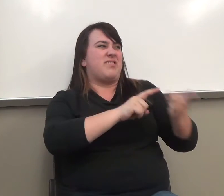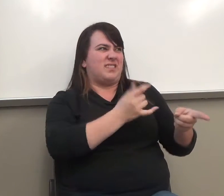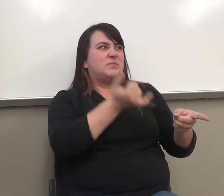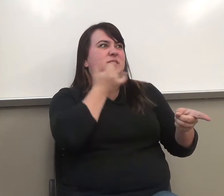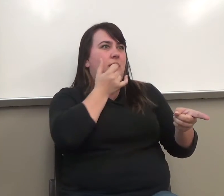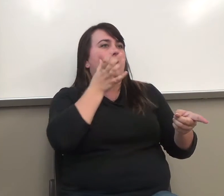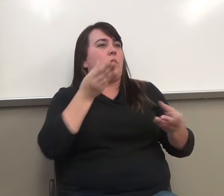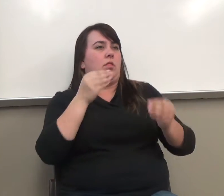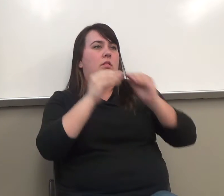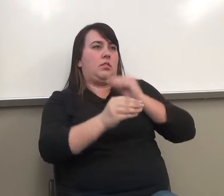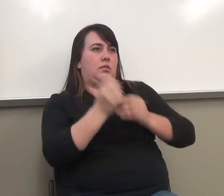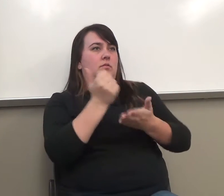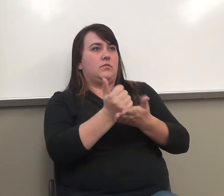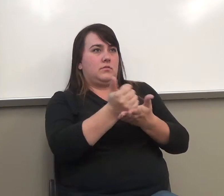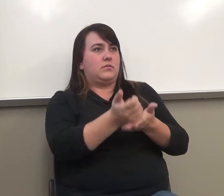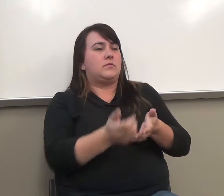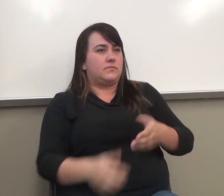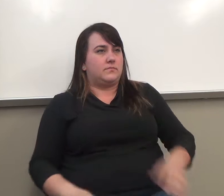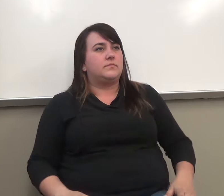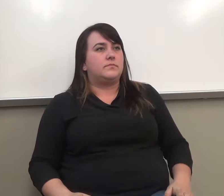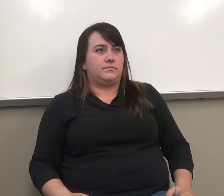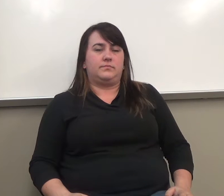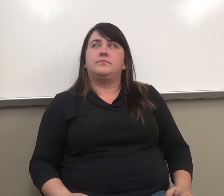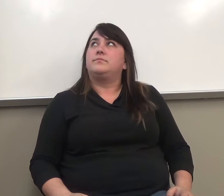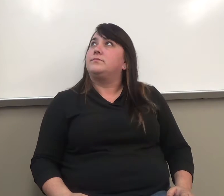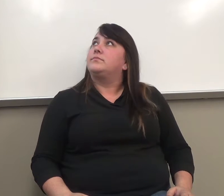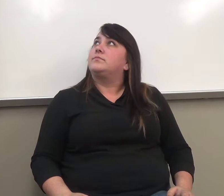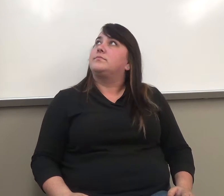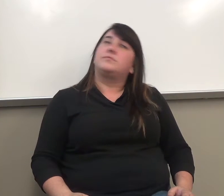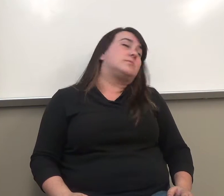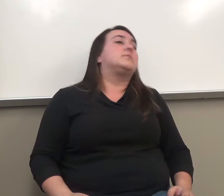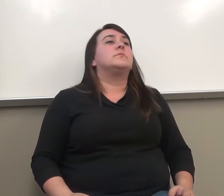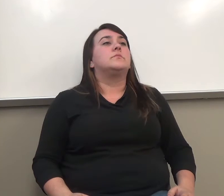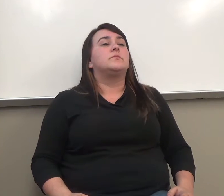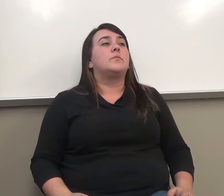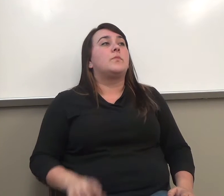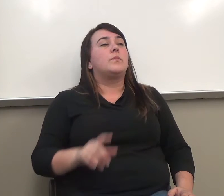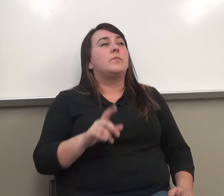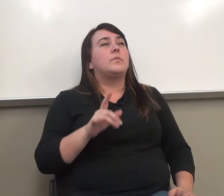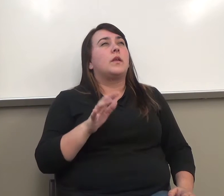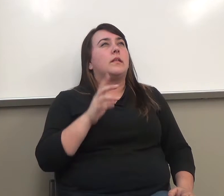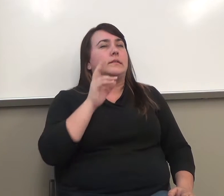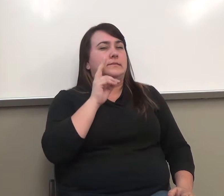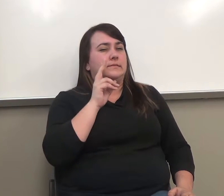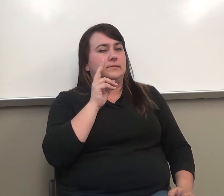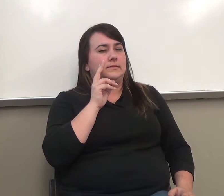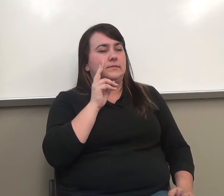Okay? Okay. One other, let's see.